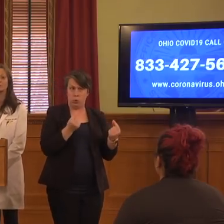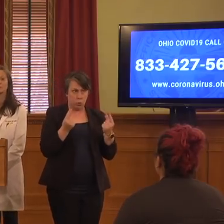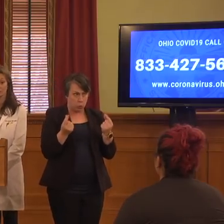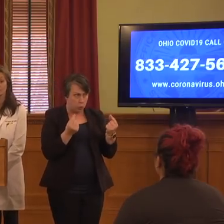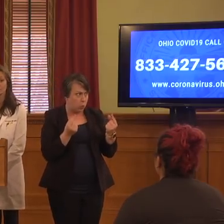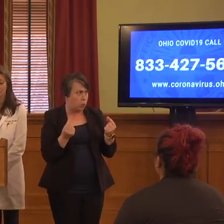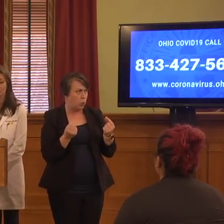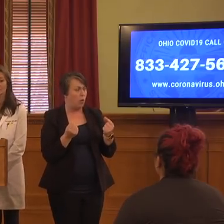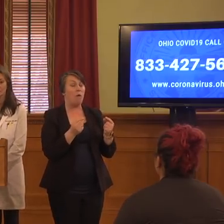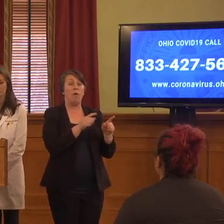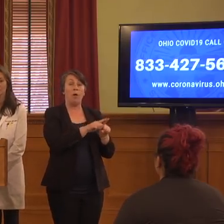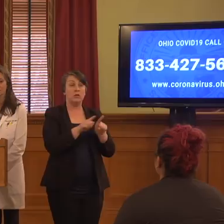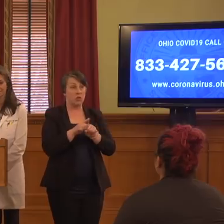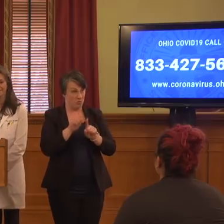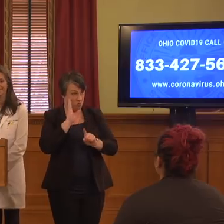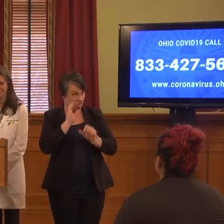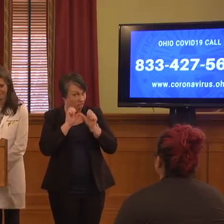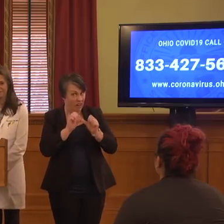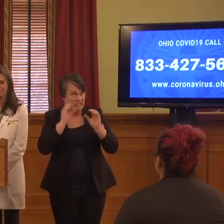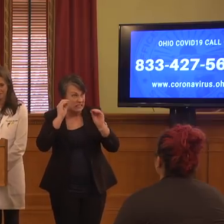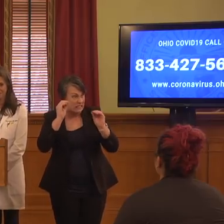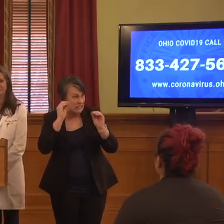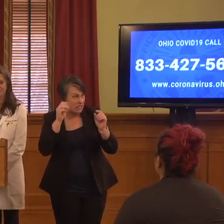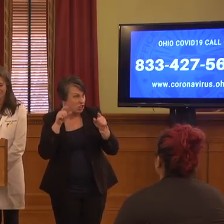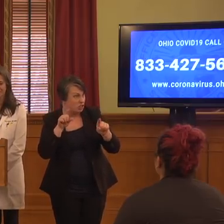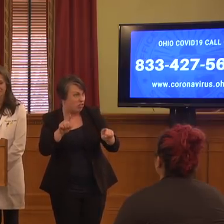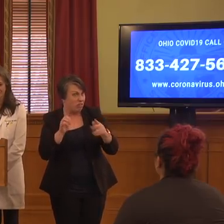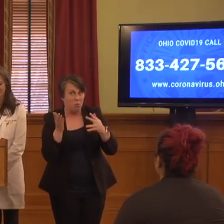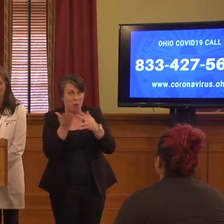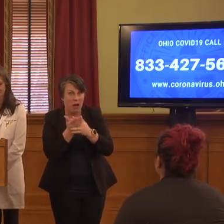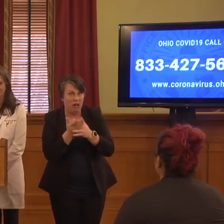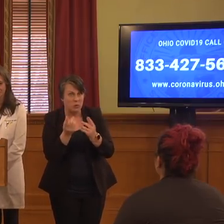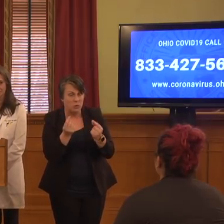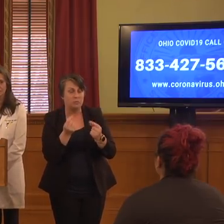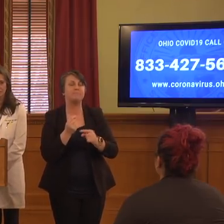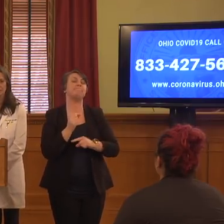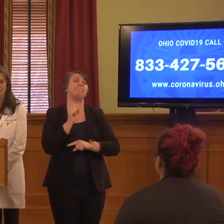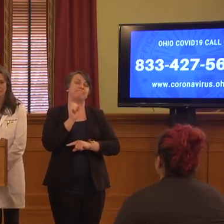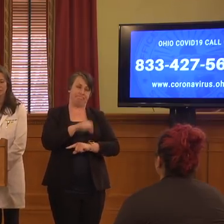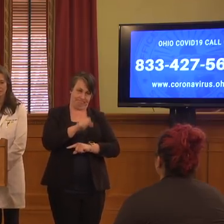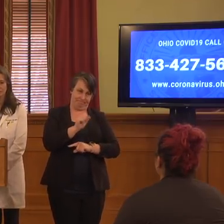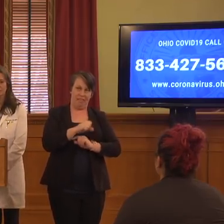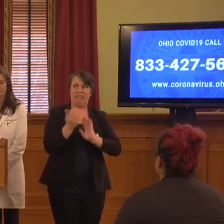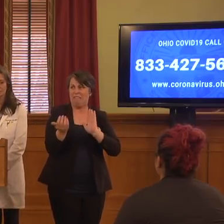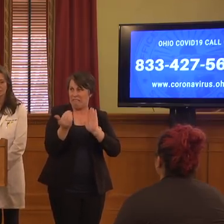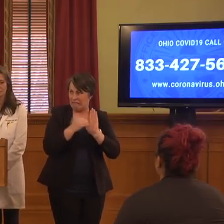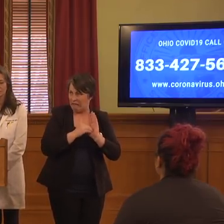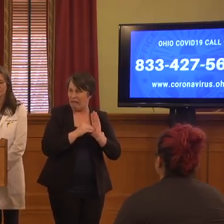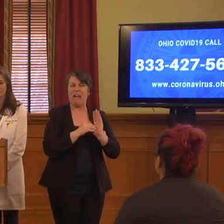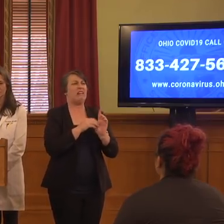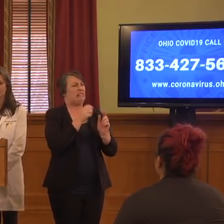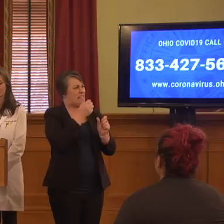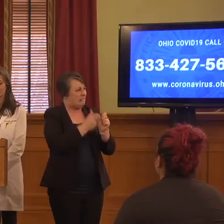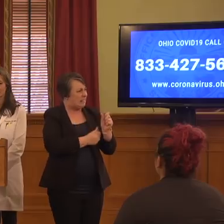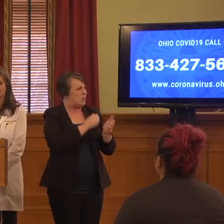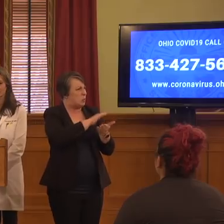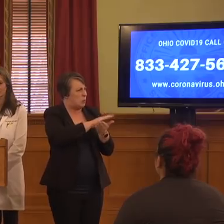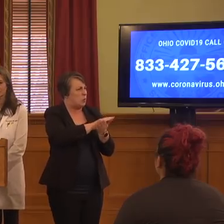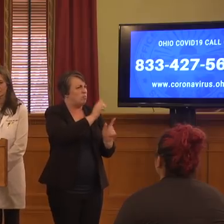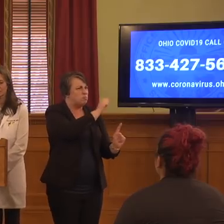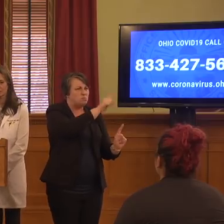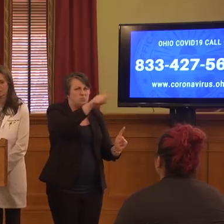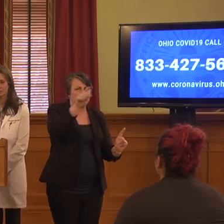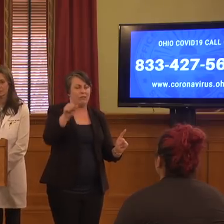this extended spring break? Yeah, we would certainly, again, this is going to be left up to each school, how they handle this as far as